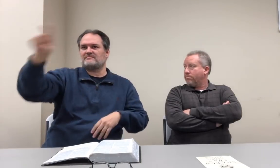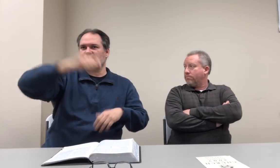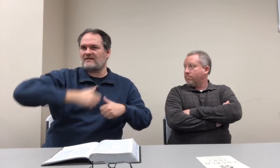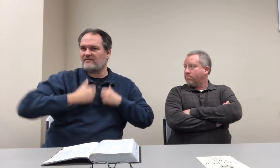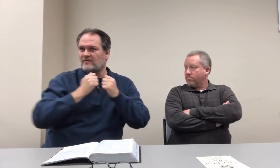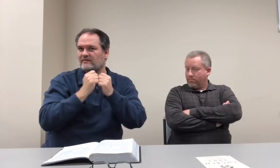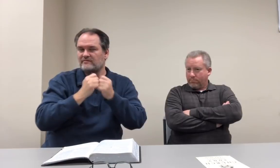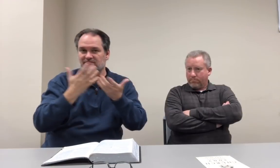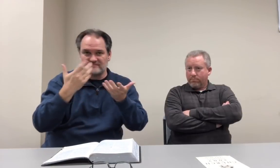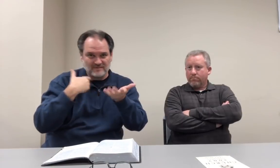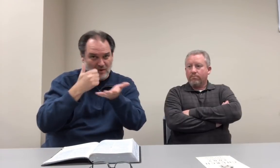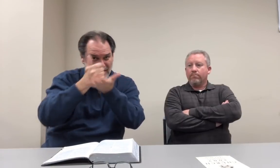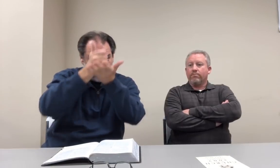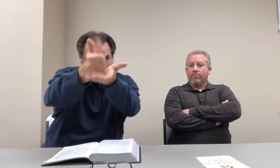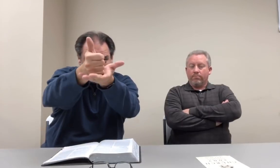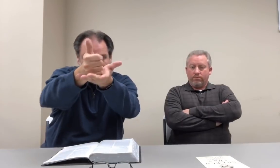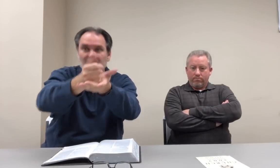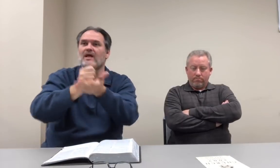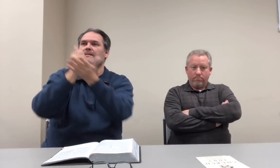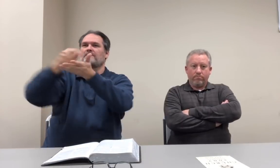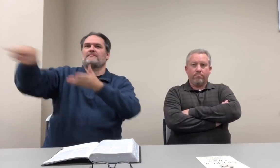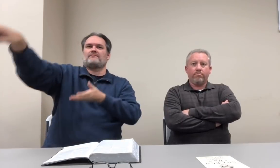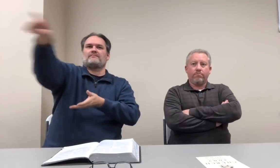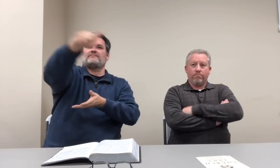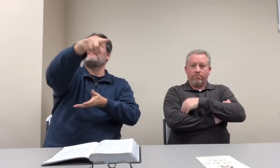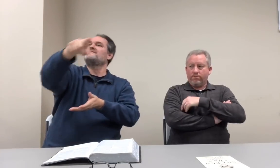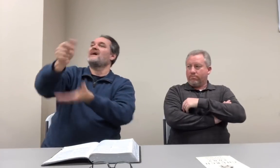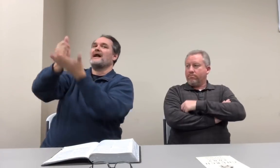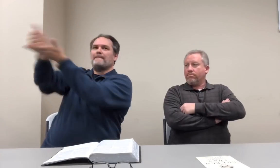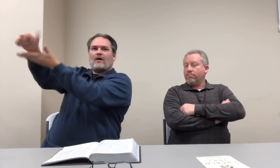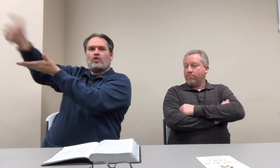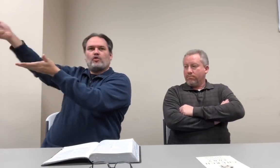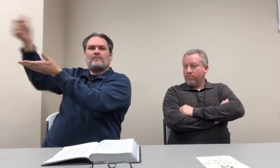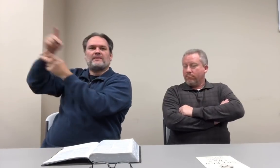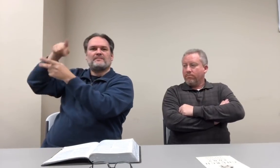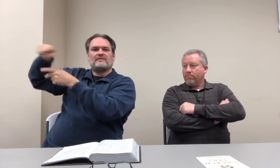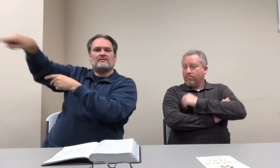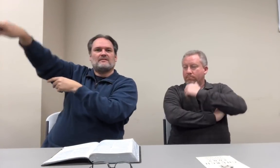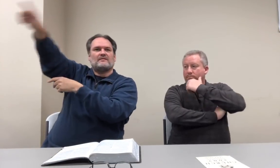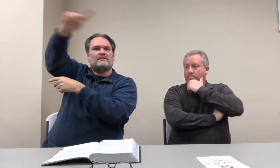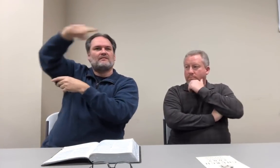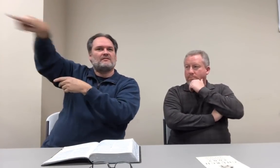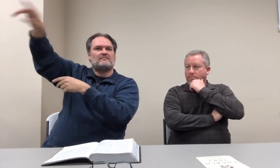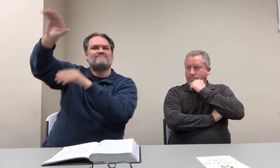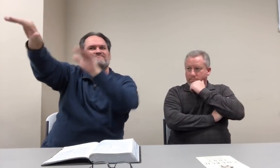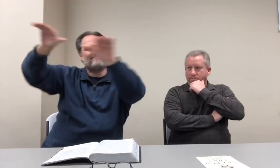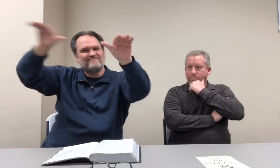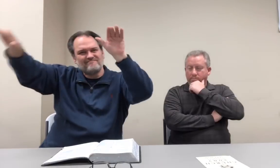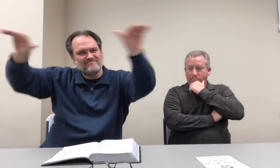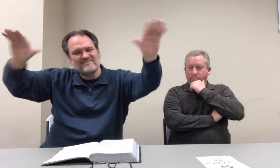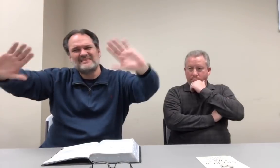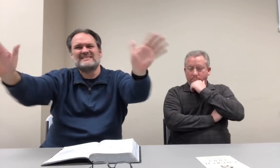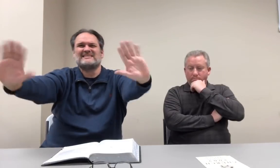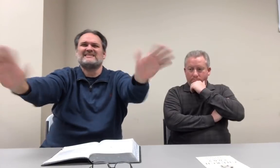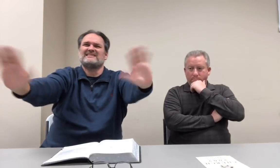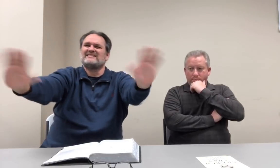immutability in ourselves is to know the one with essence, knowledge, and feel and everything. That is the immutable God that we